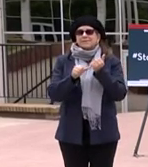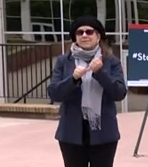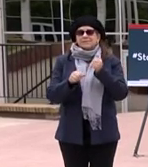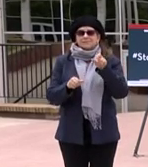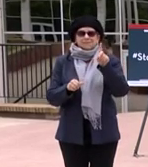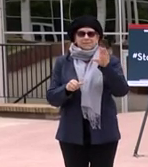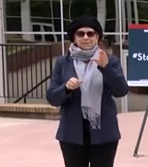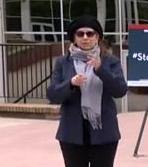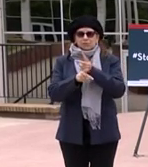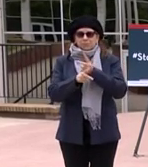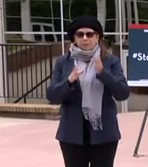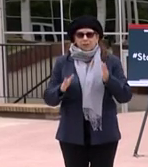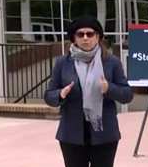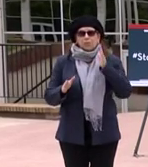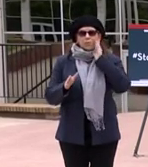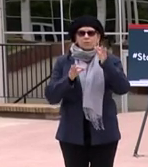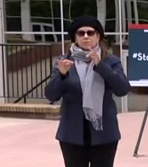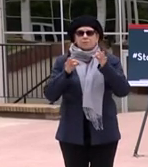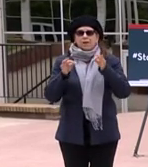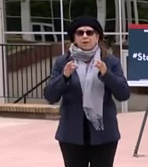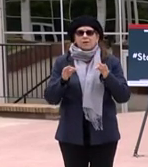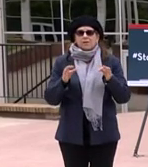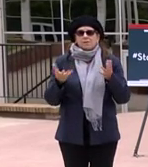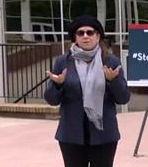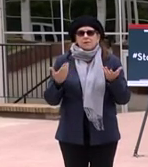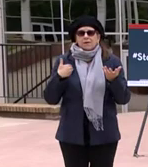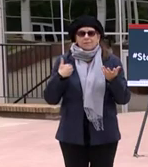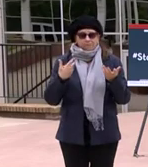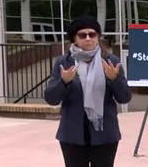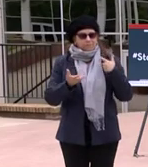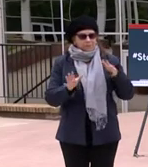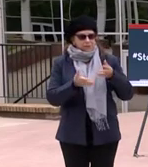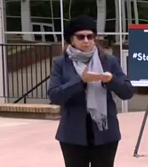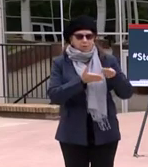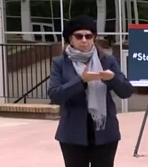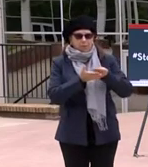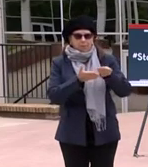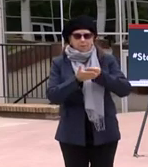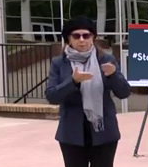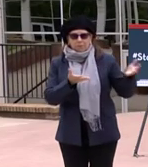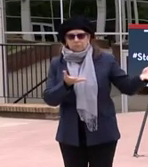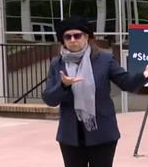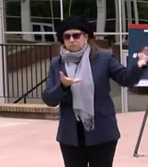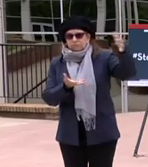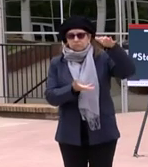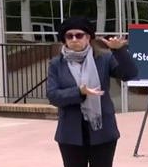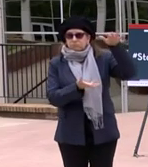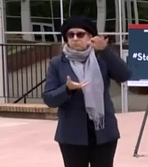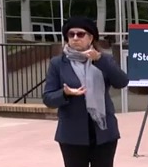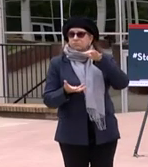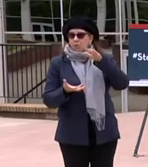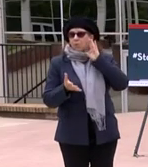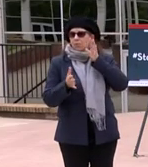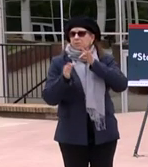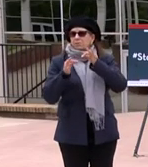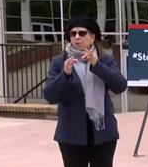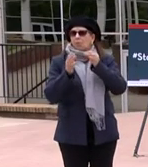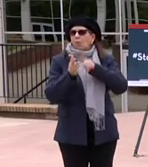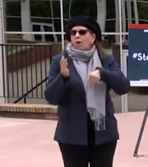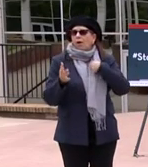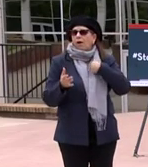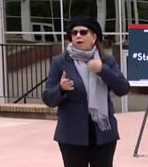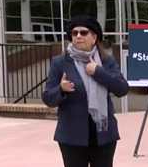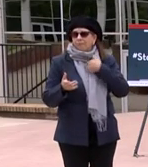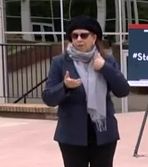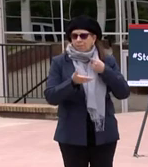overall procurement process. Of course, all of this, projections and procurement, relies on having good